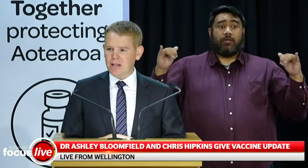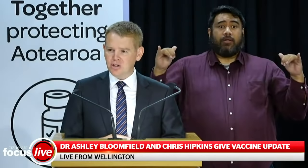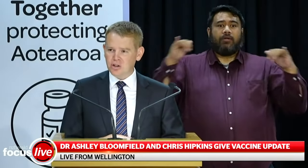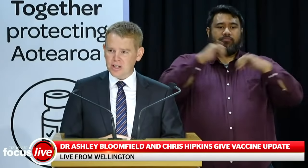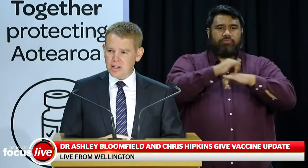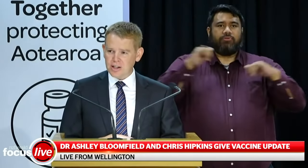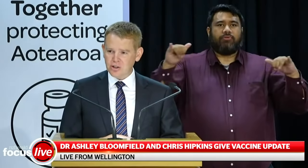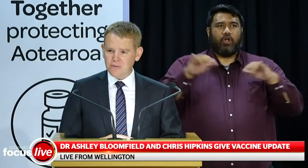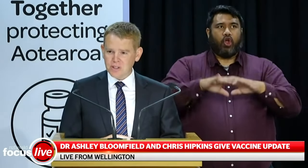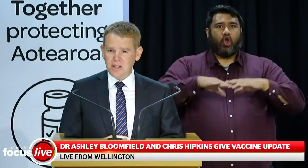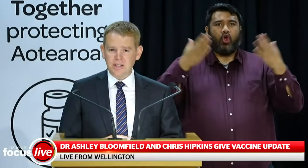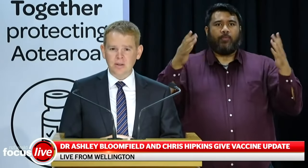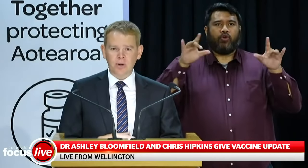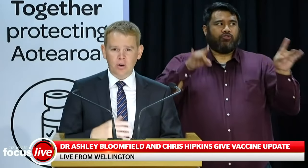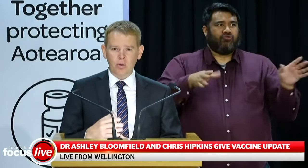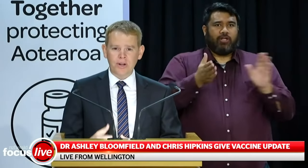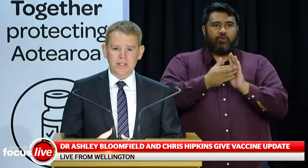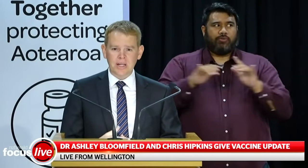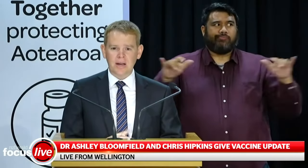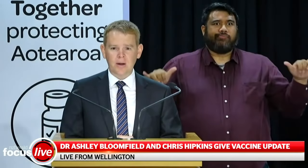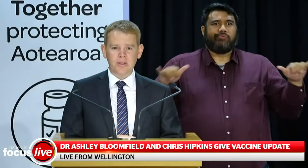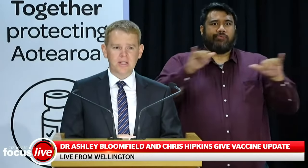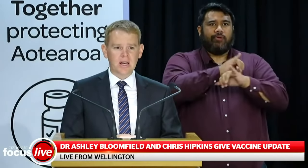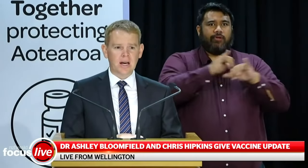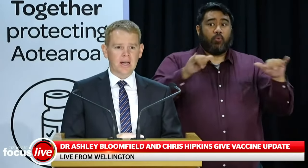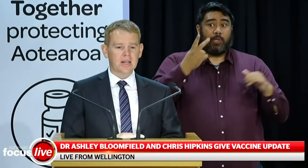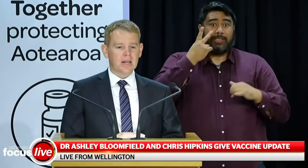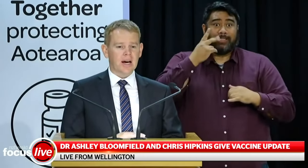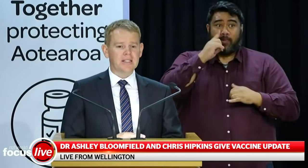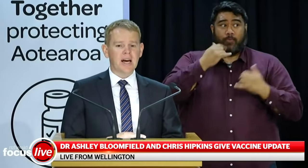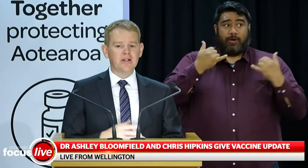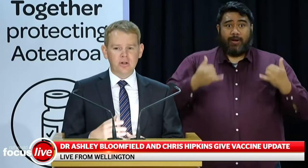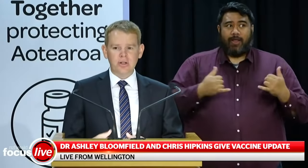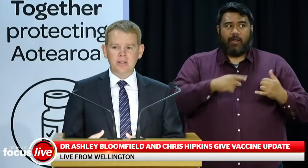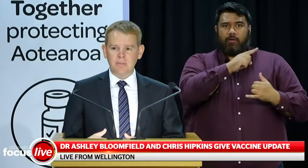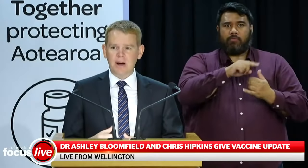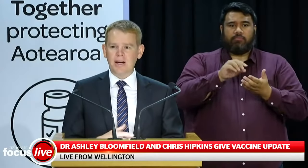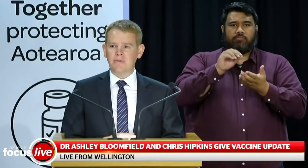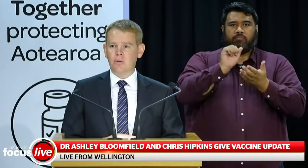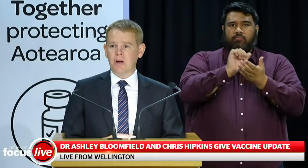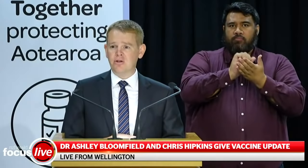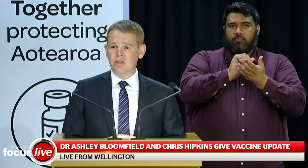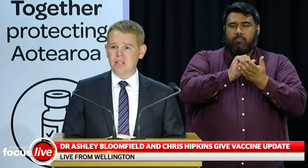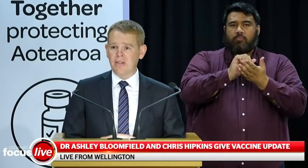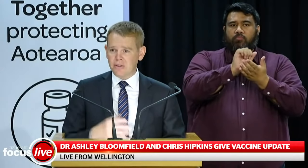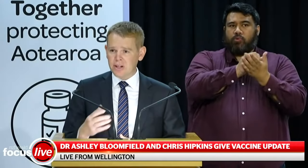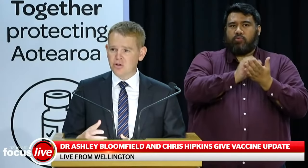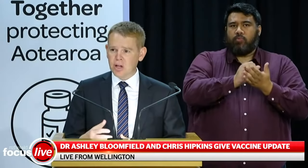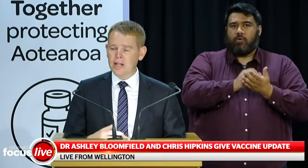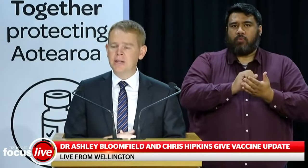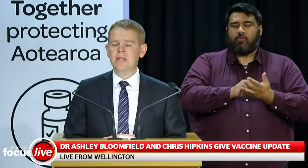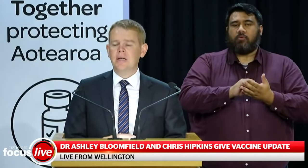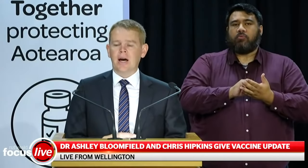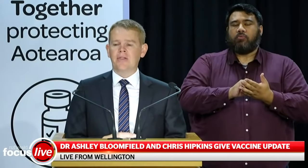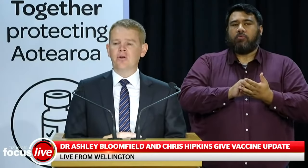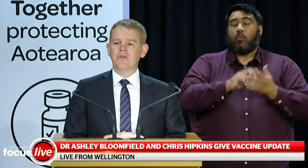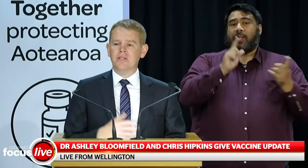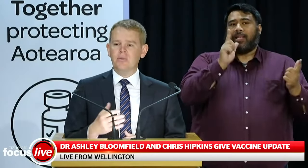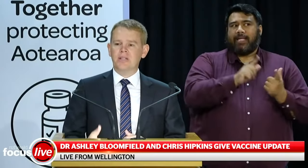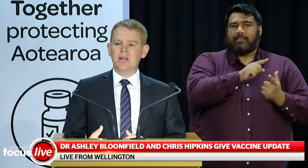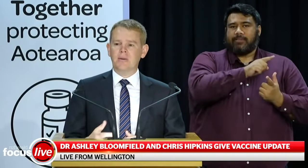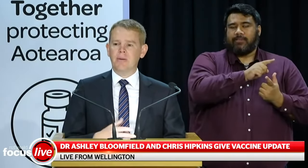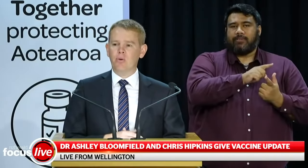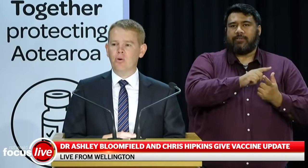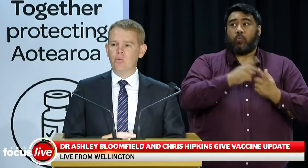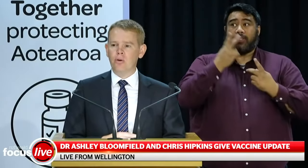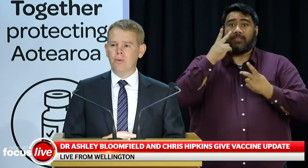in our managed isolation facilities, and we are already seeing that. We're seeing a downturn in demand from countries other than Australia, and then obviously